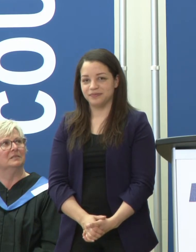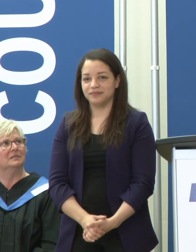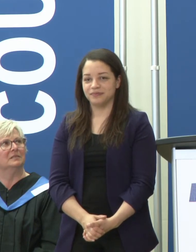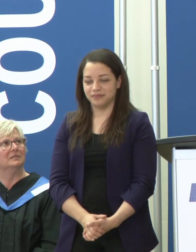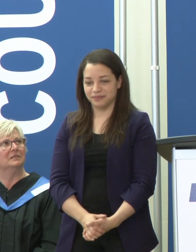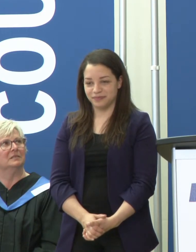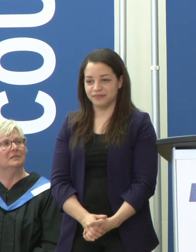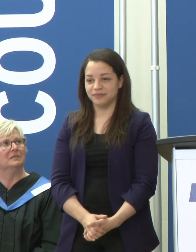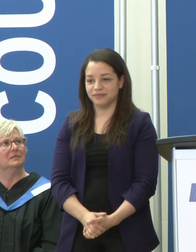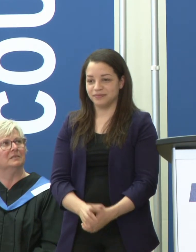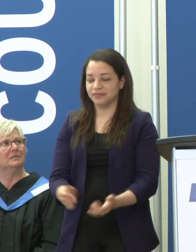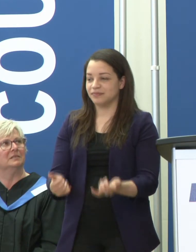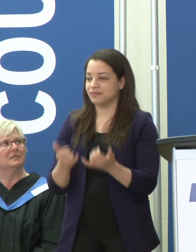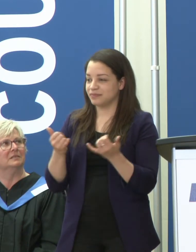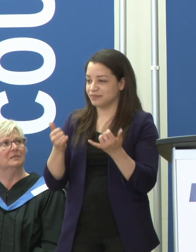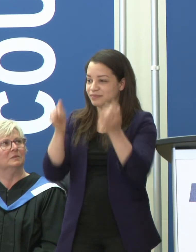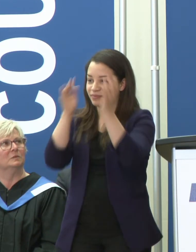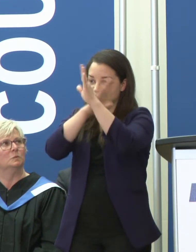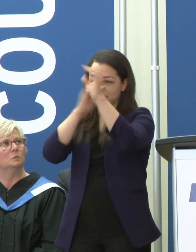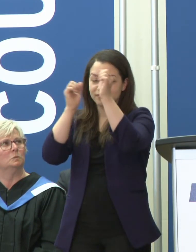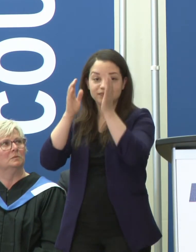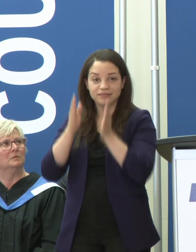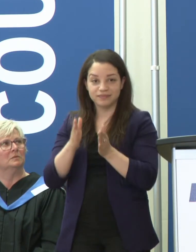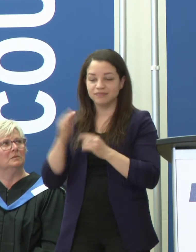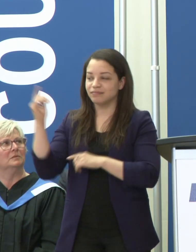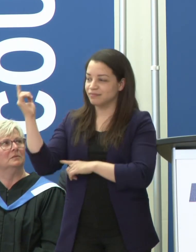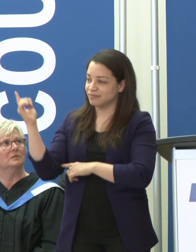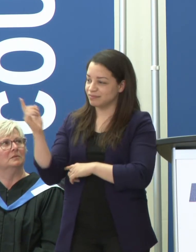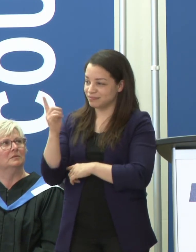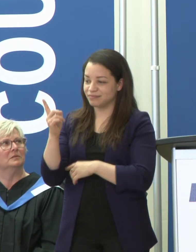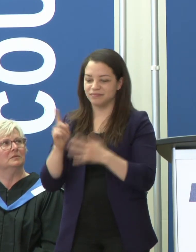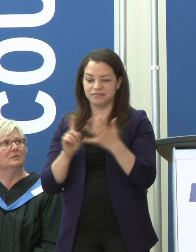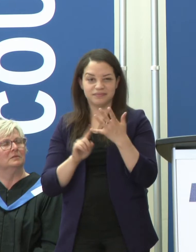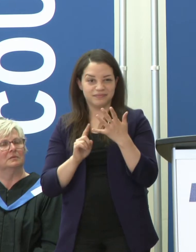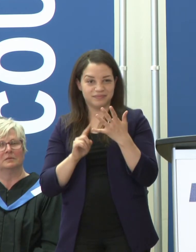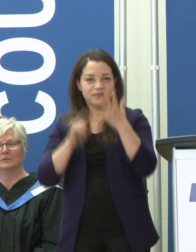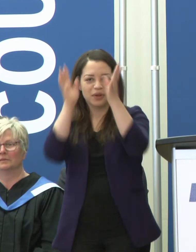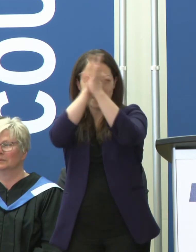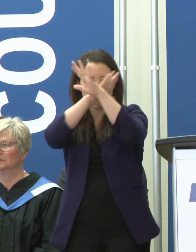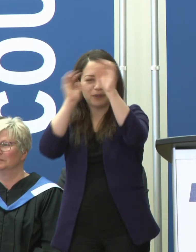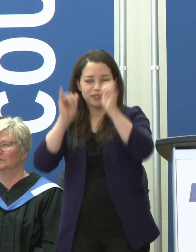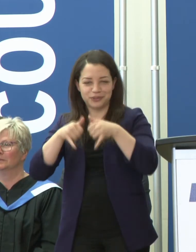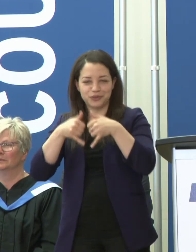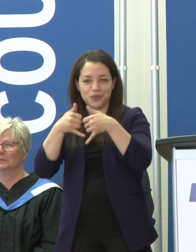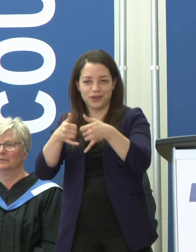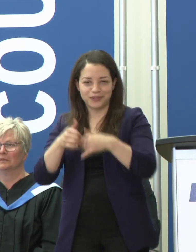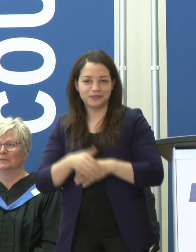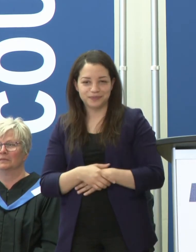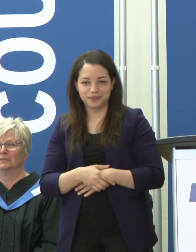We now welcome our President, Don Bureau, to the front of the stage to present the President's Award.